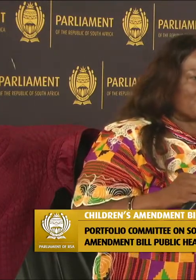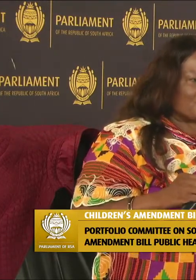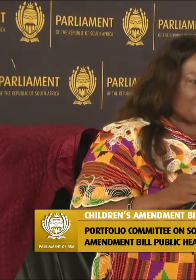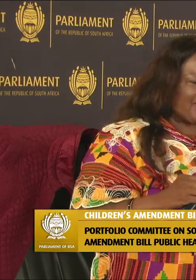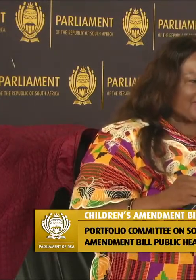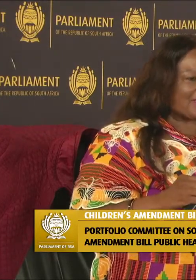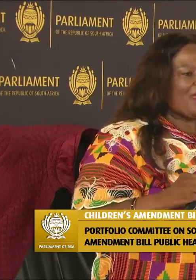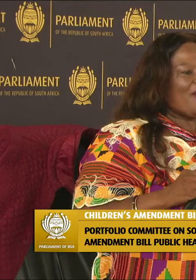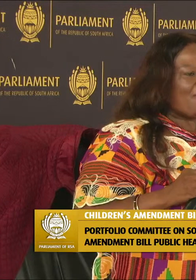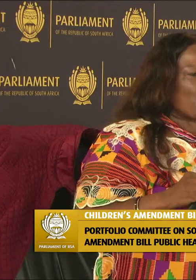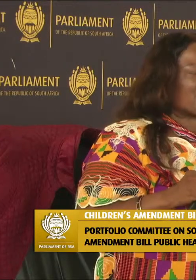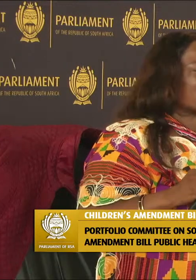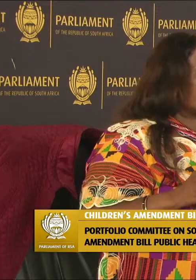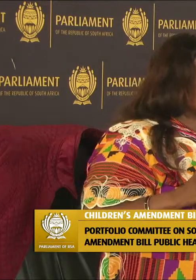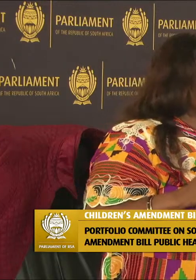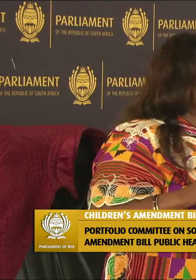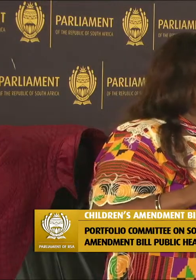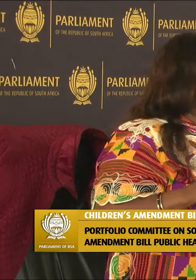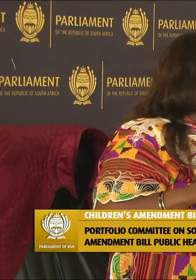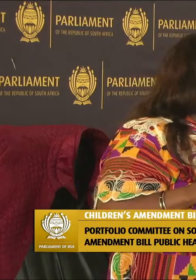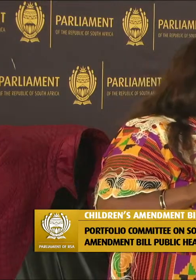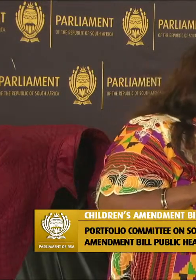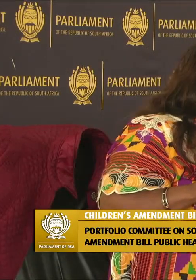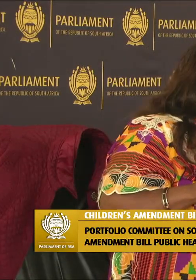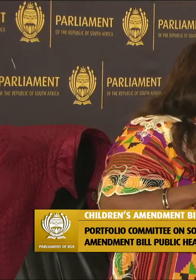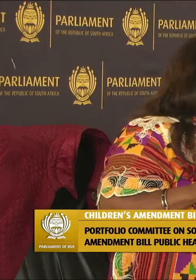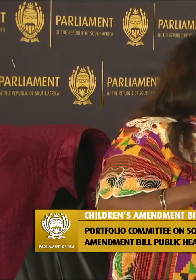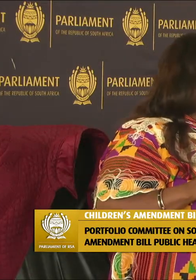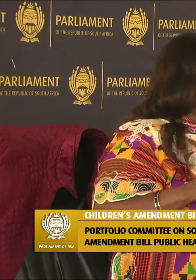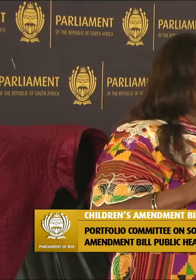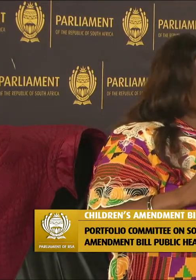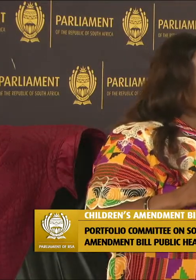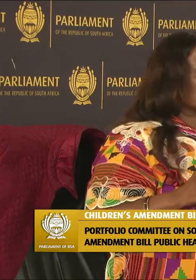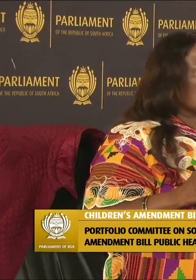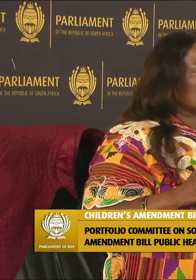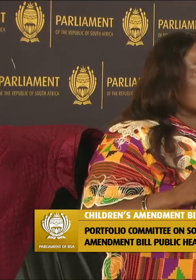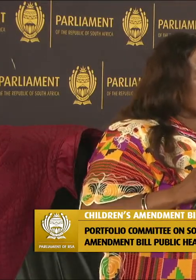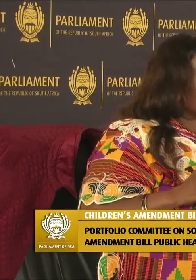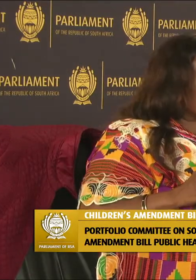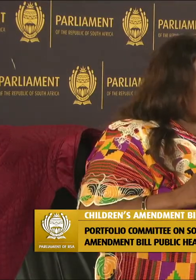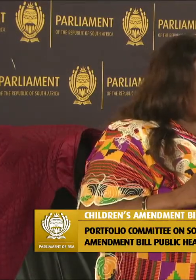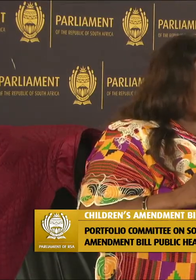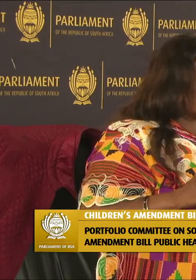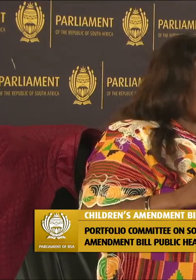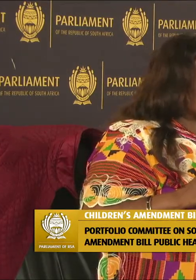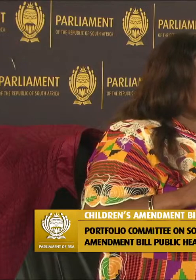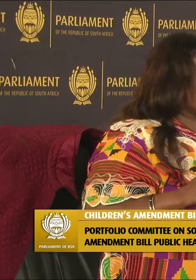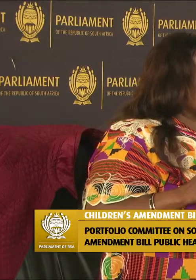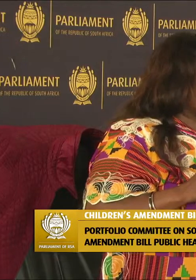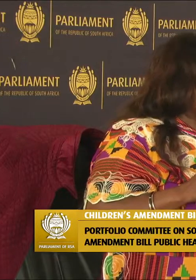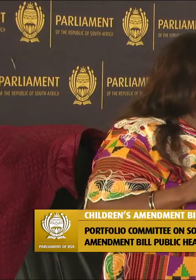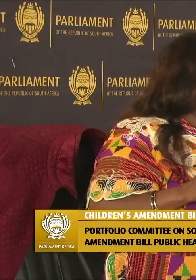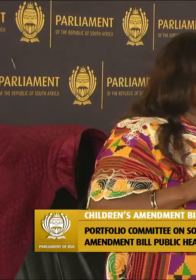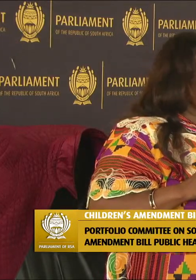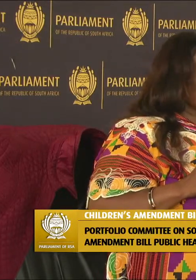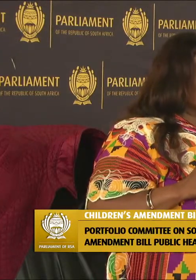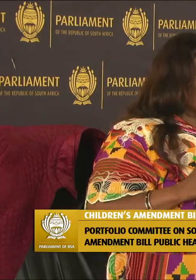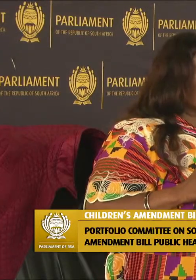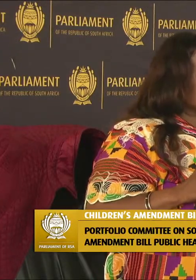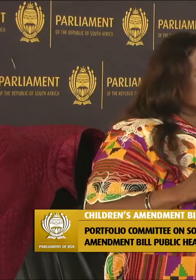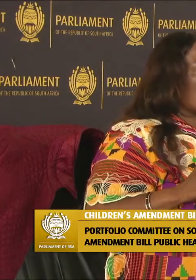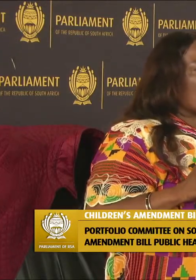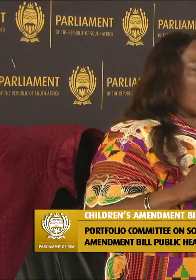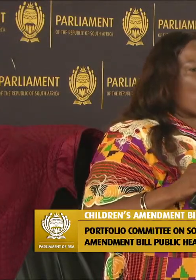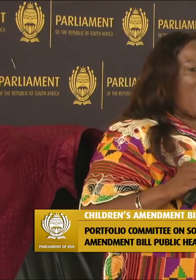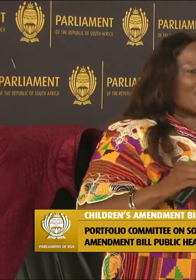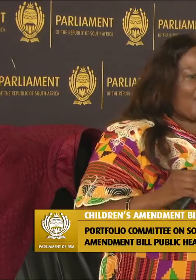to municipality for cases ze-infrastructure, cases zokuthi uyofuna isite right,